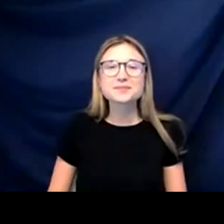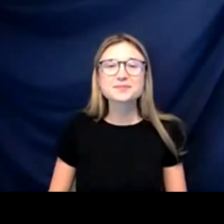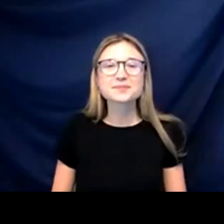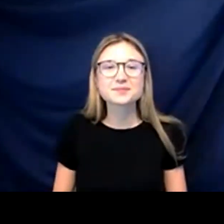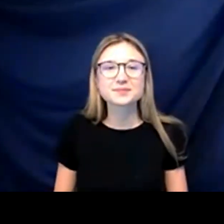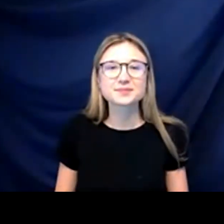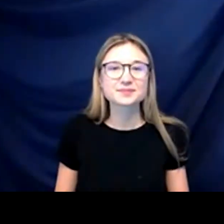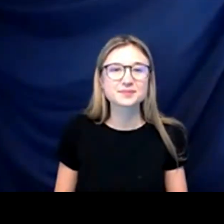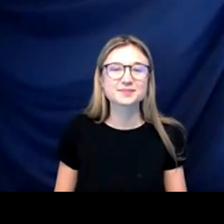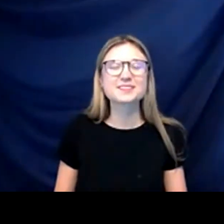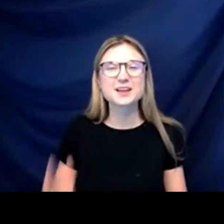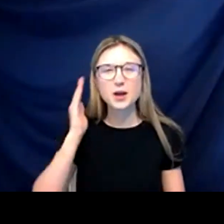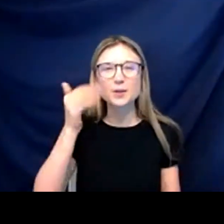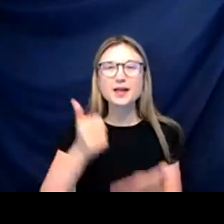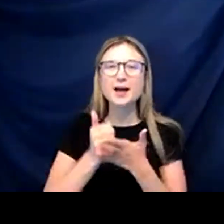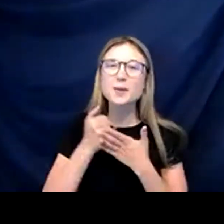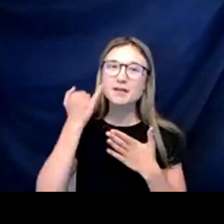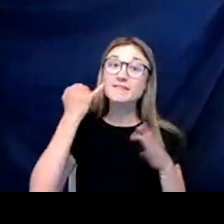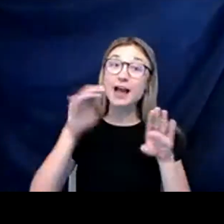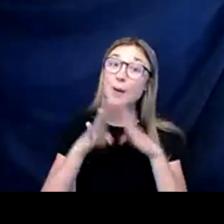And it'll help if I open the camera.